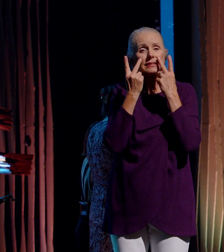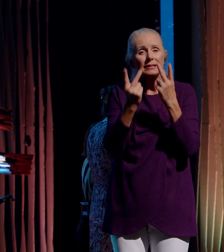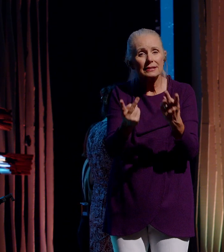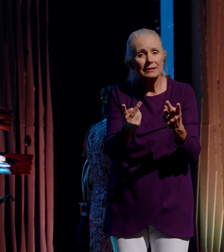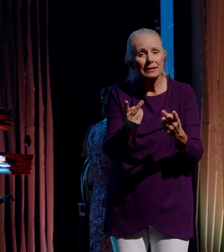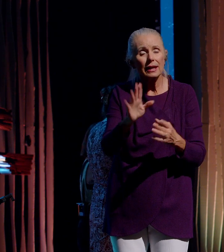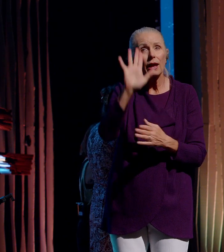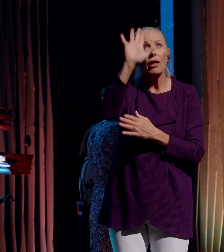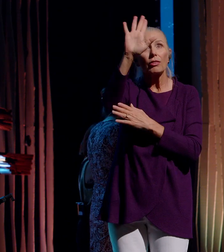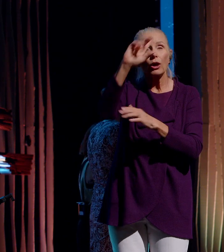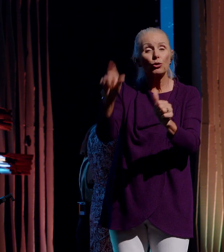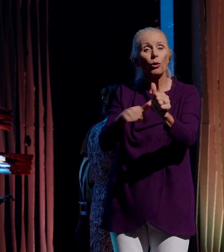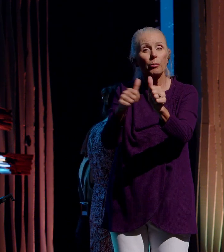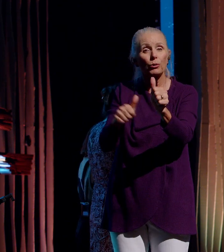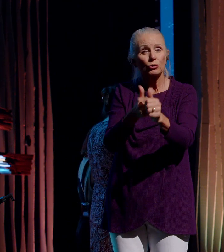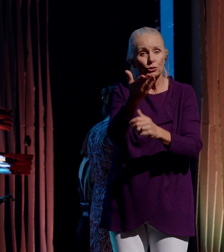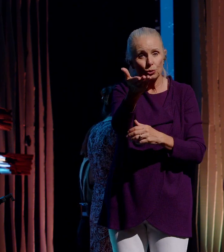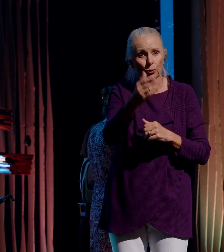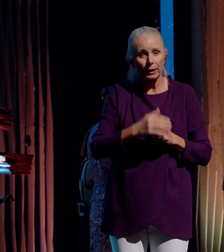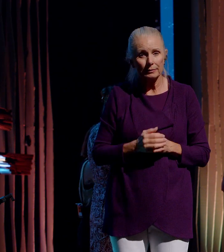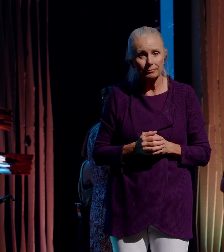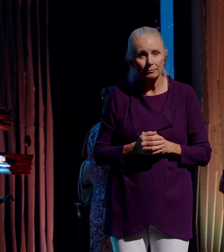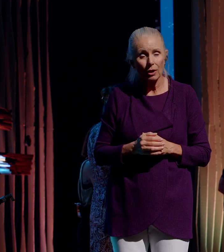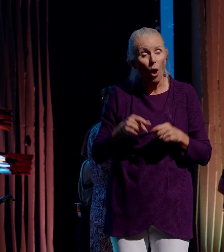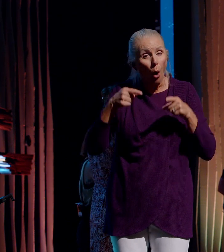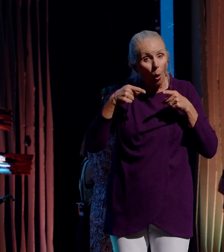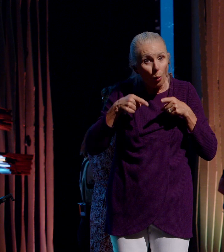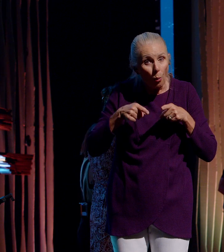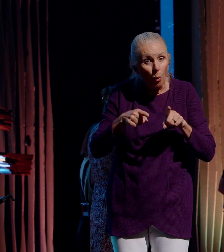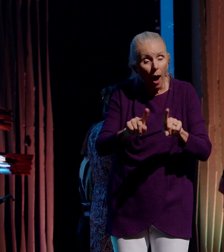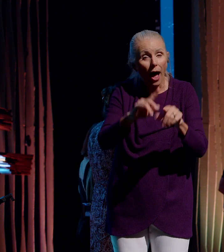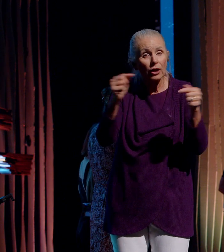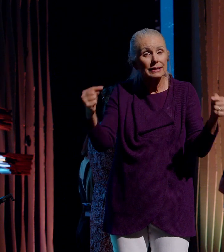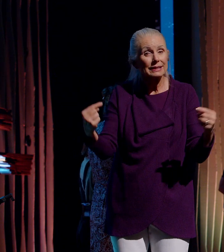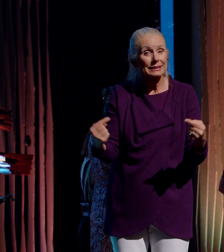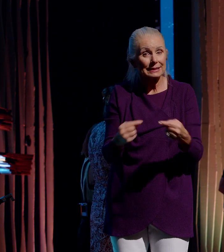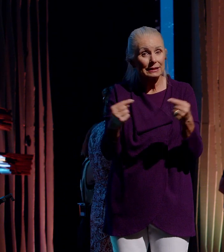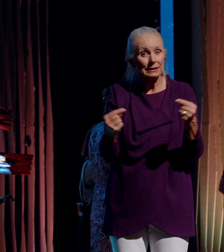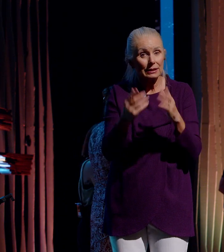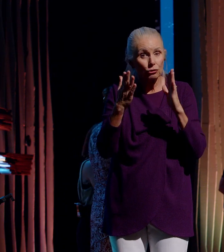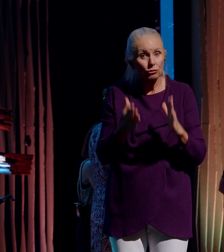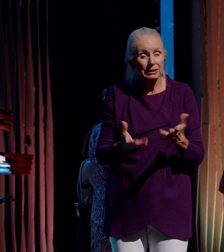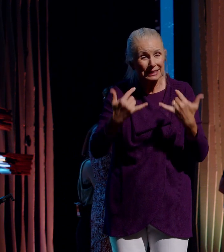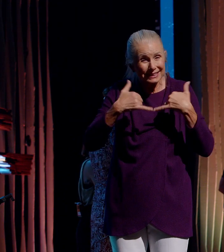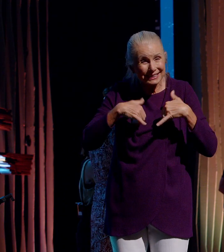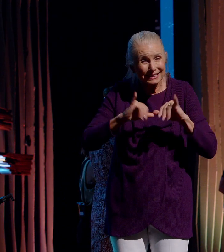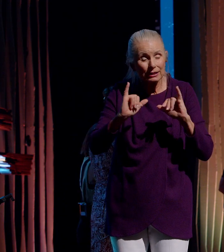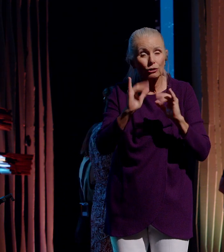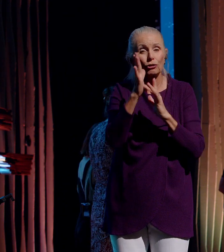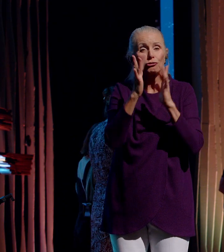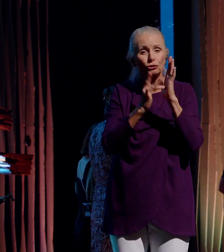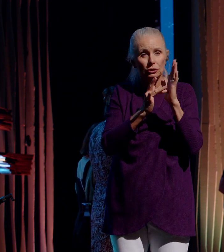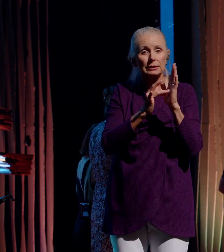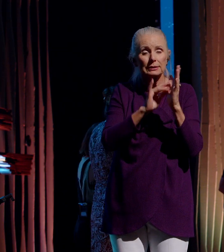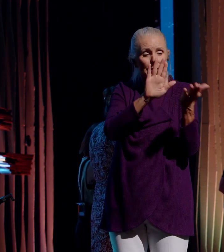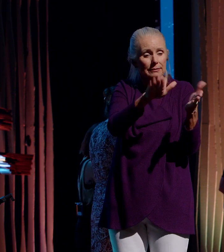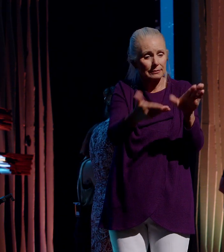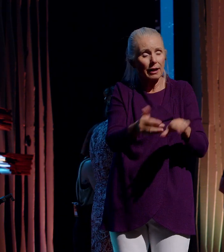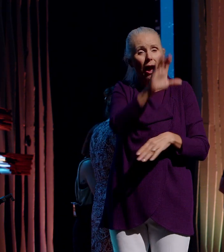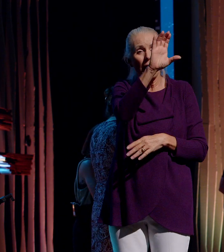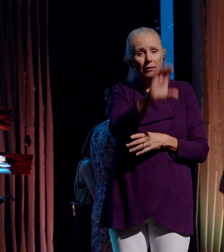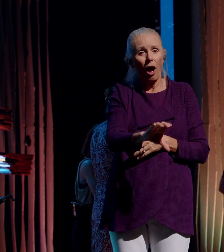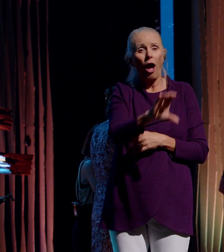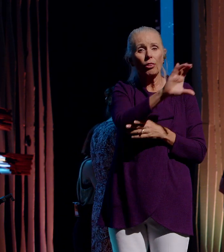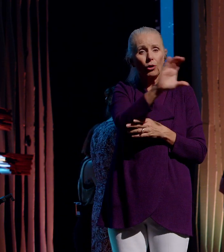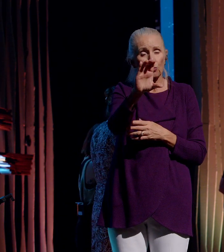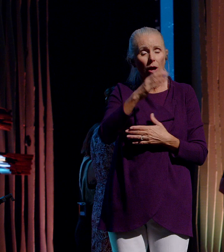them. God, that even while they were still in their sin, Lord, you sent Jesus to the cross and he went willingly. And he